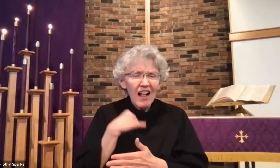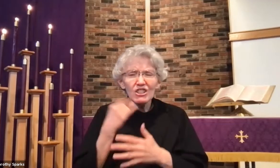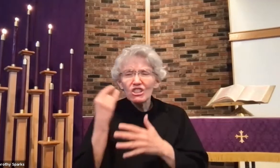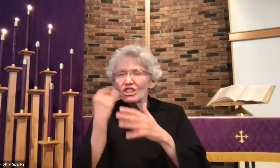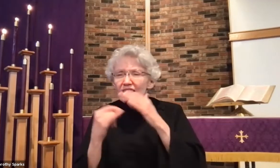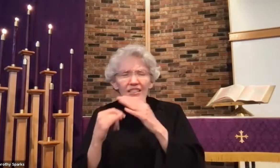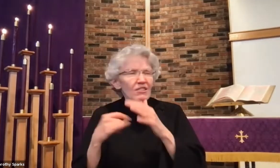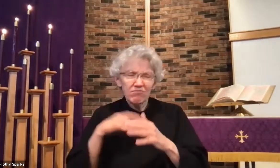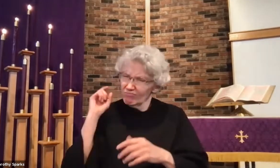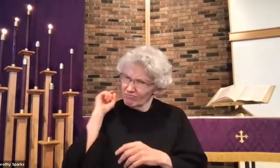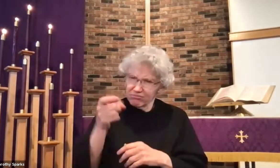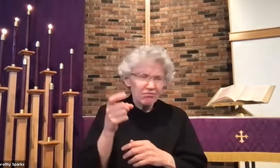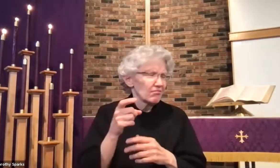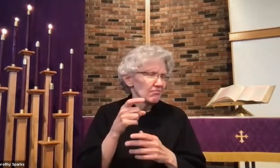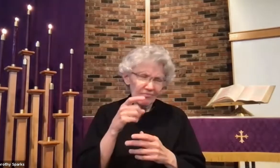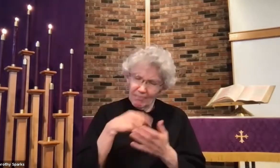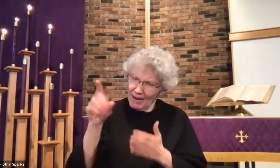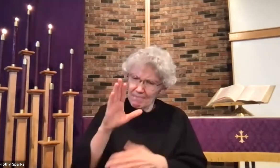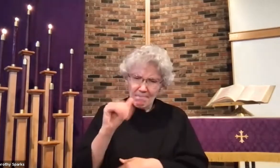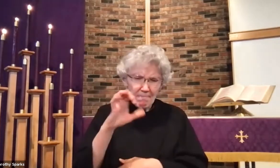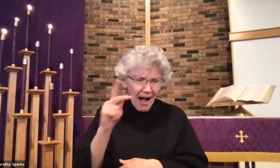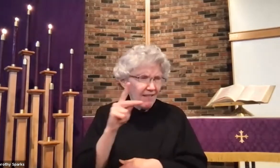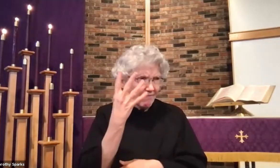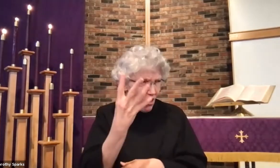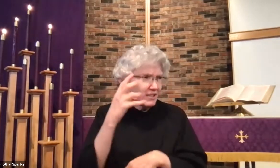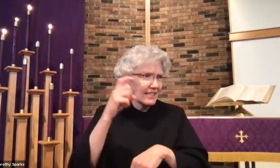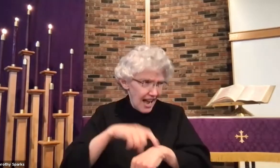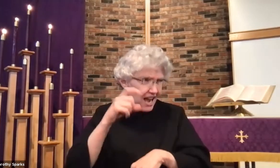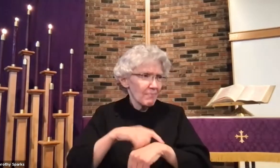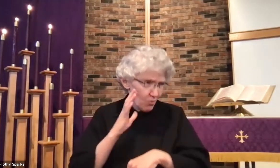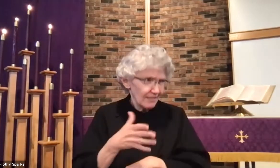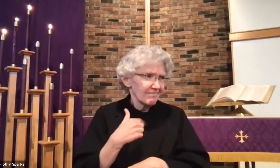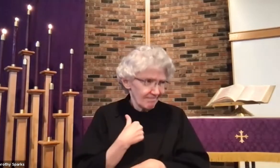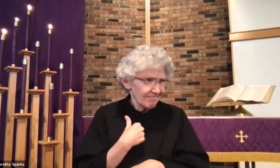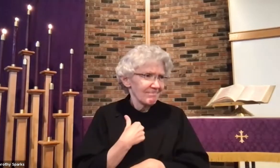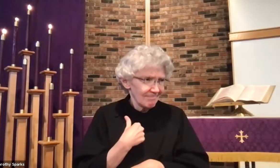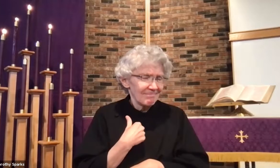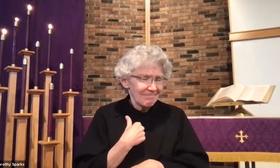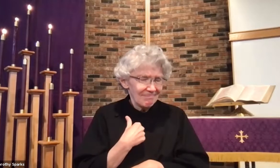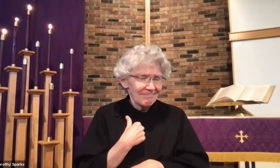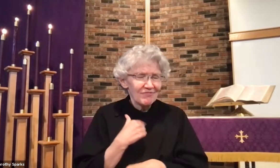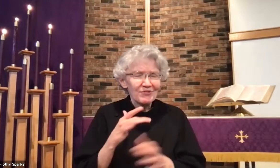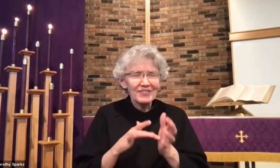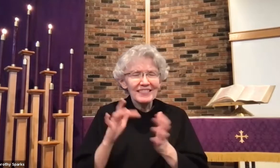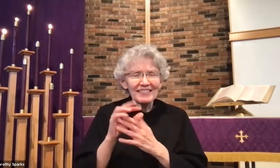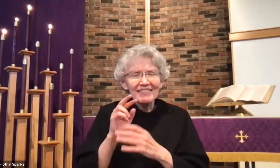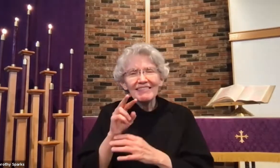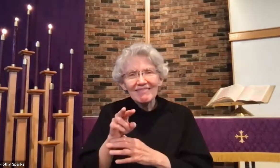If I have cheated anyone, I will pay them back four times more."